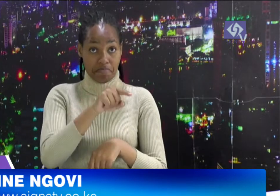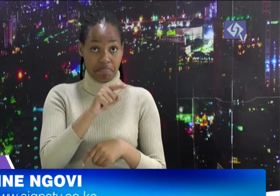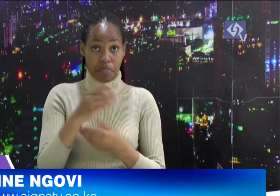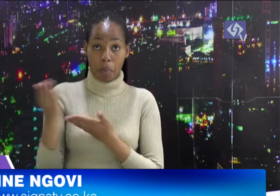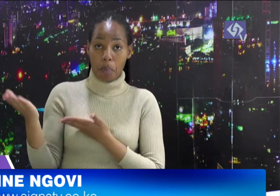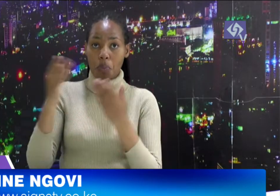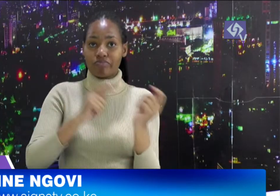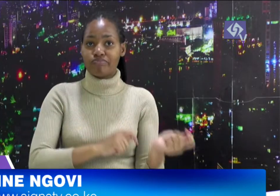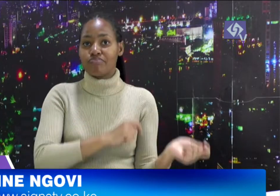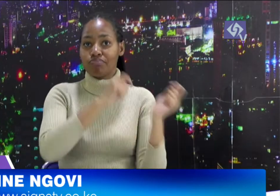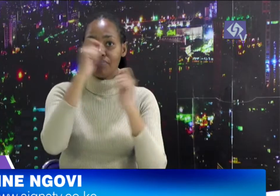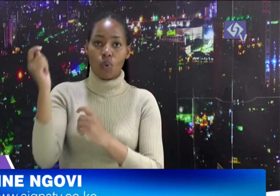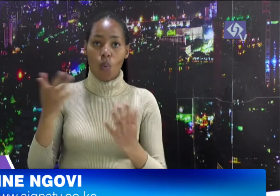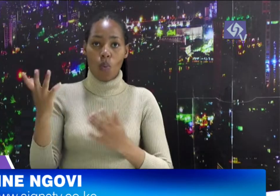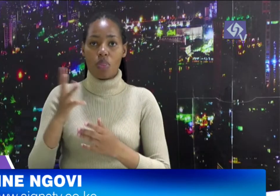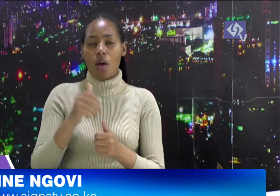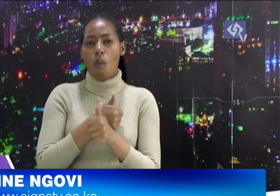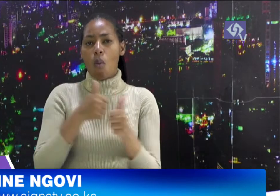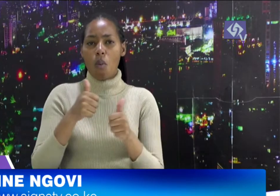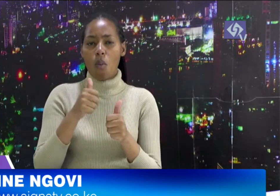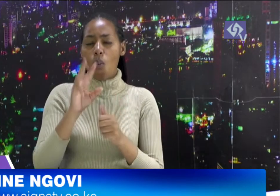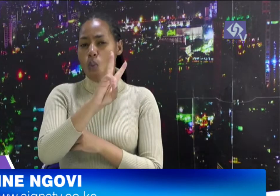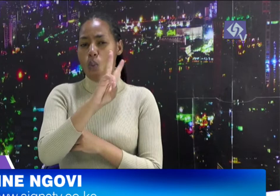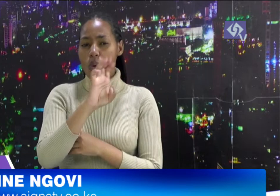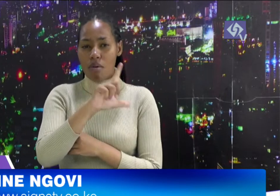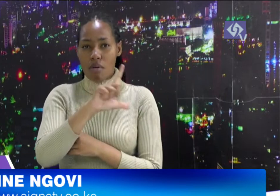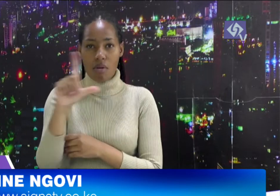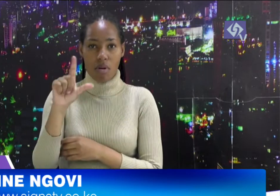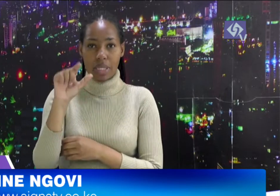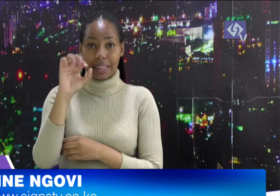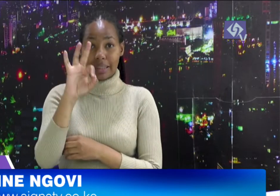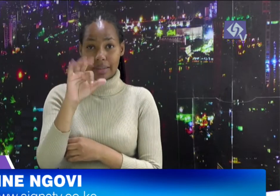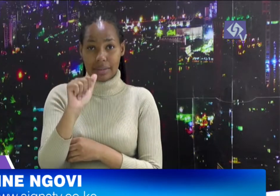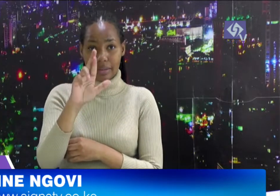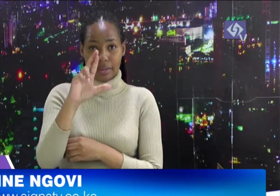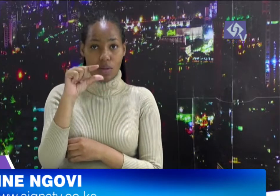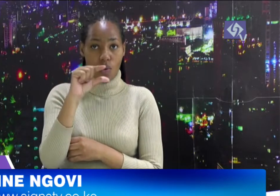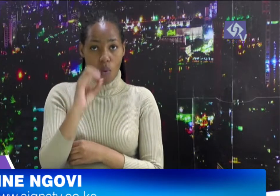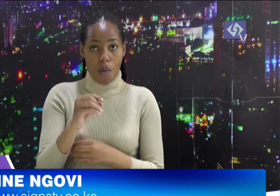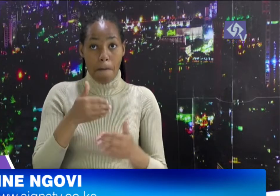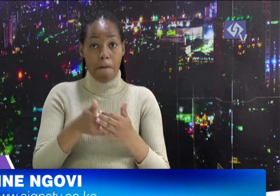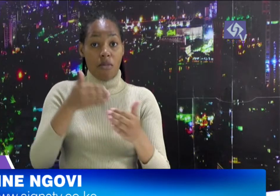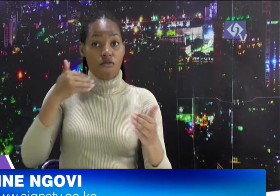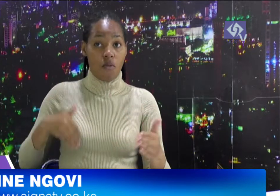the money while it was being transported by Wells Fargo